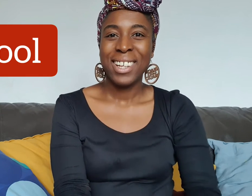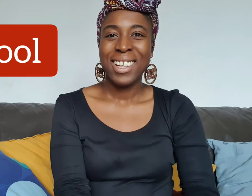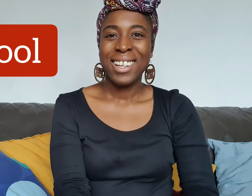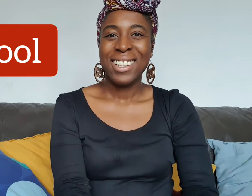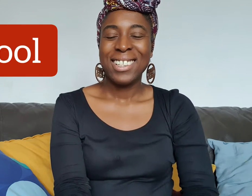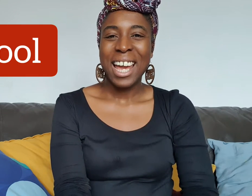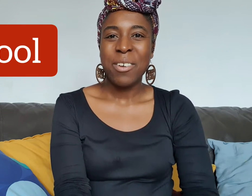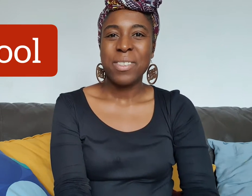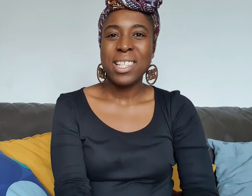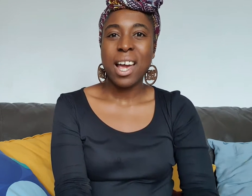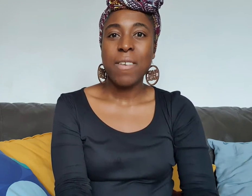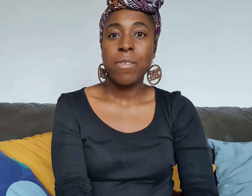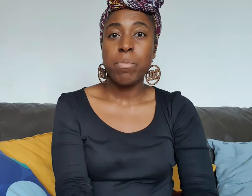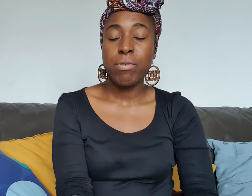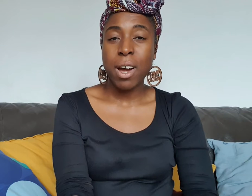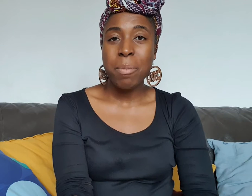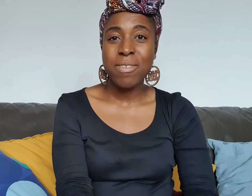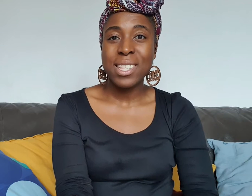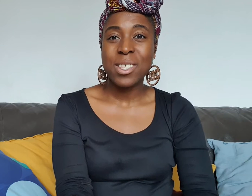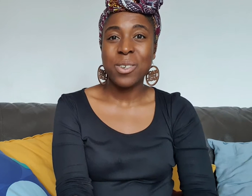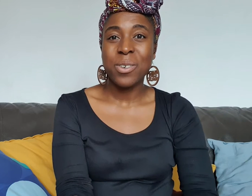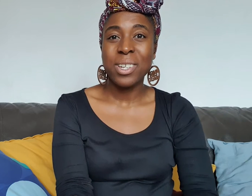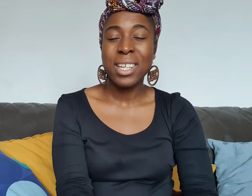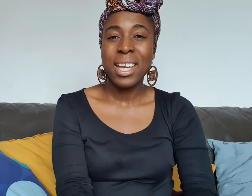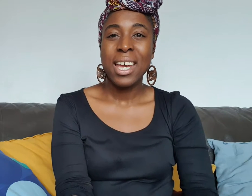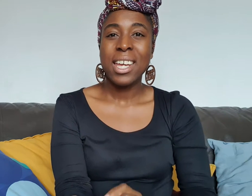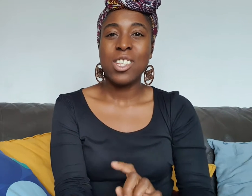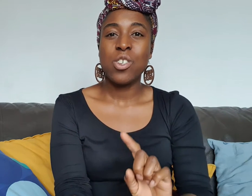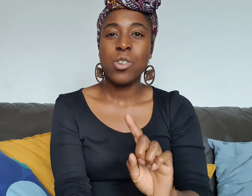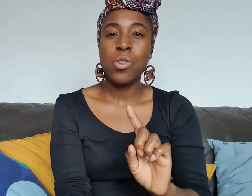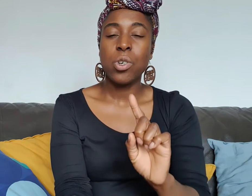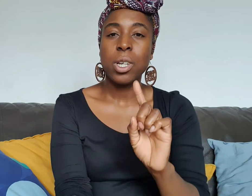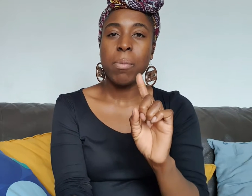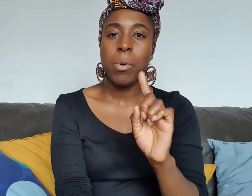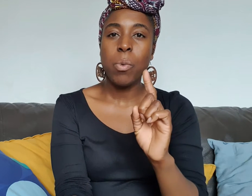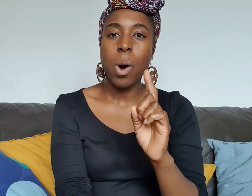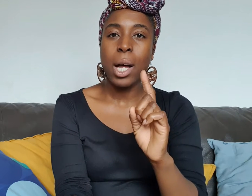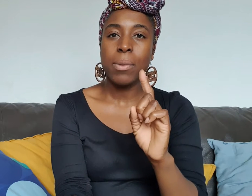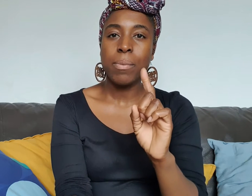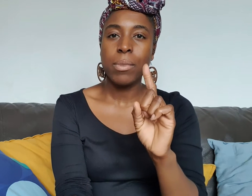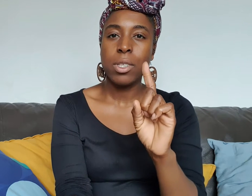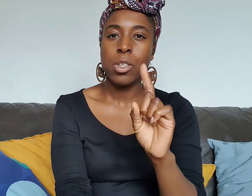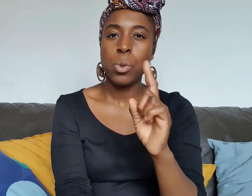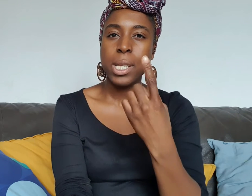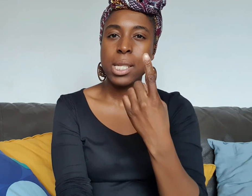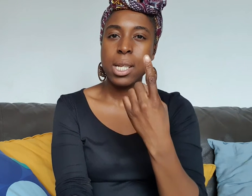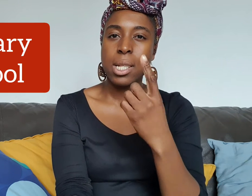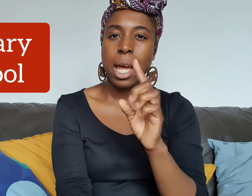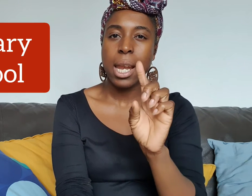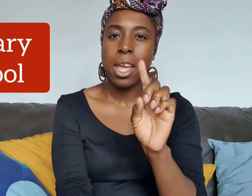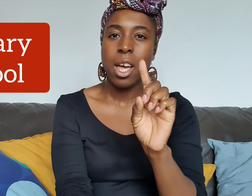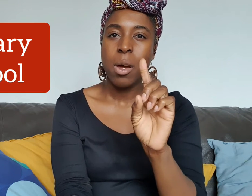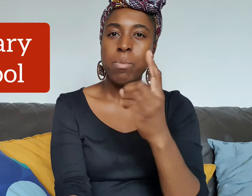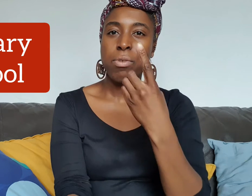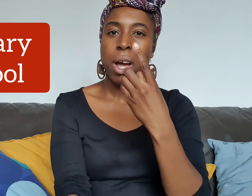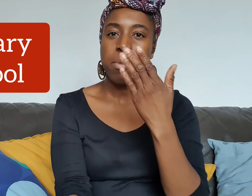Now the sign for primary school is you use your number one, you twist it slightly, primary